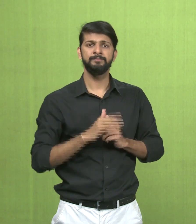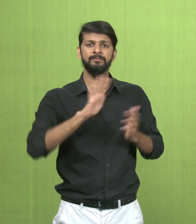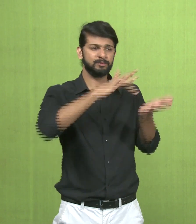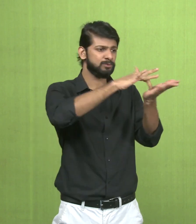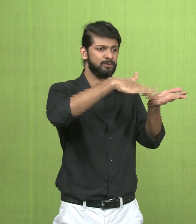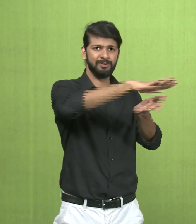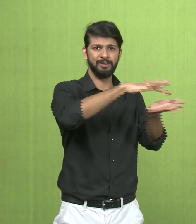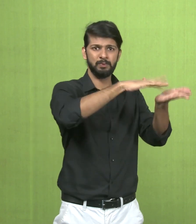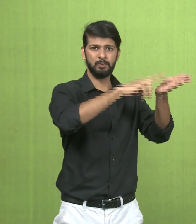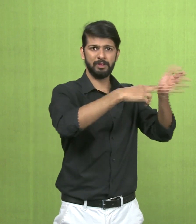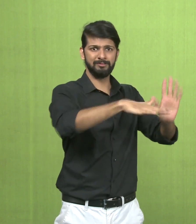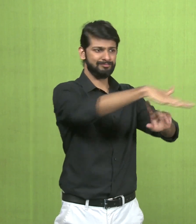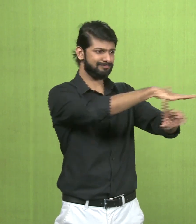Question number 4.